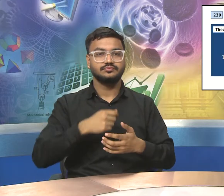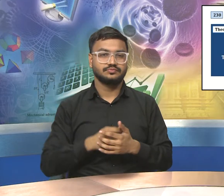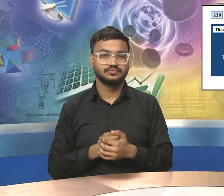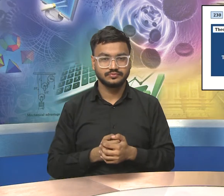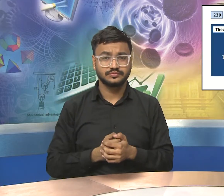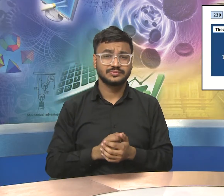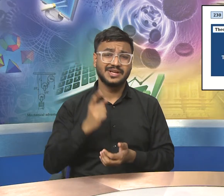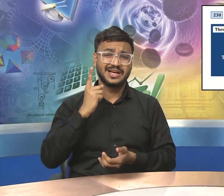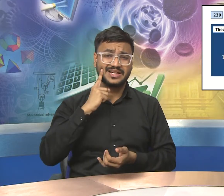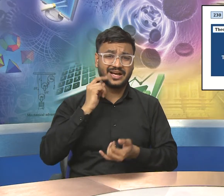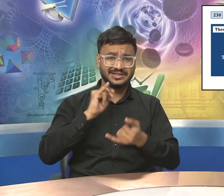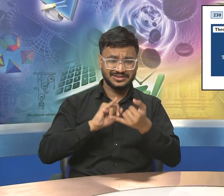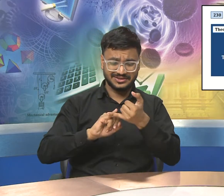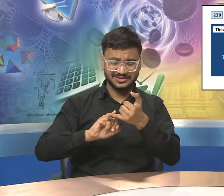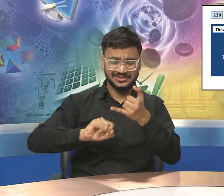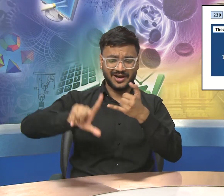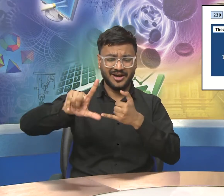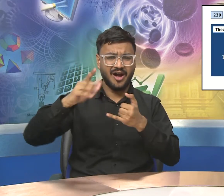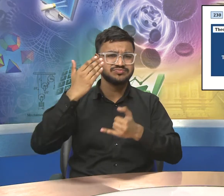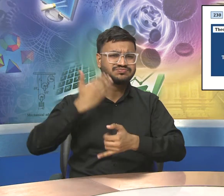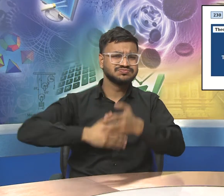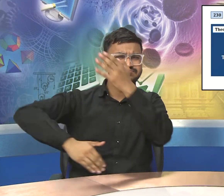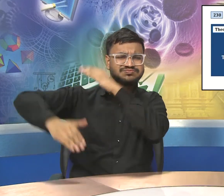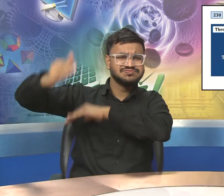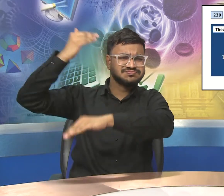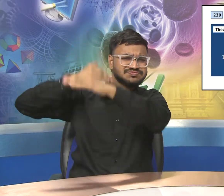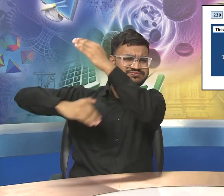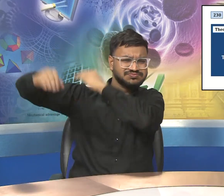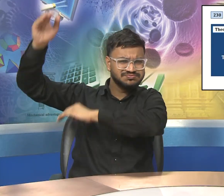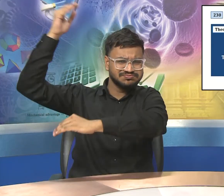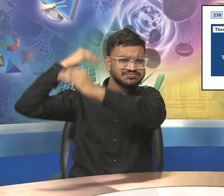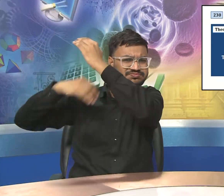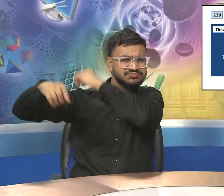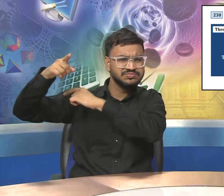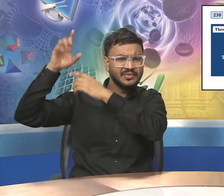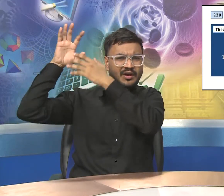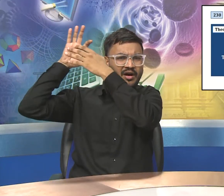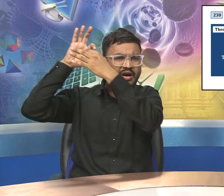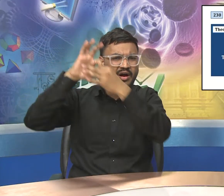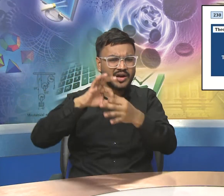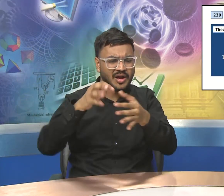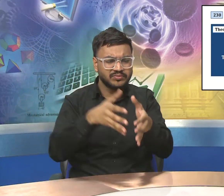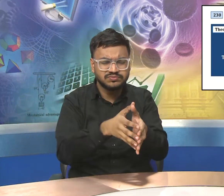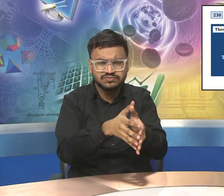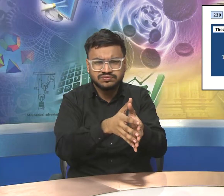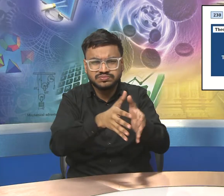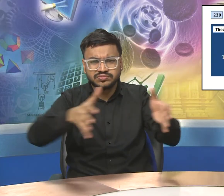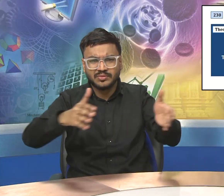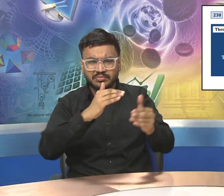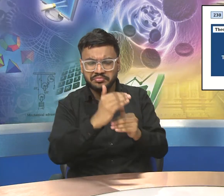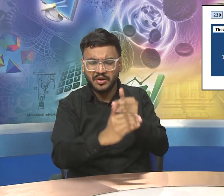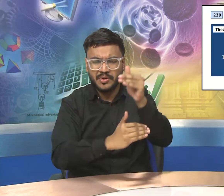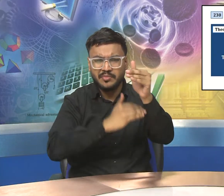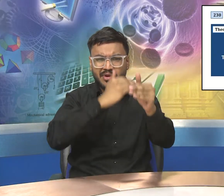topic you can see on the screen. The history of ISL. Its